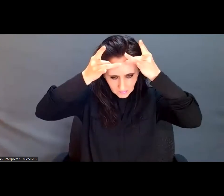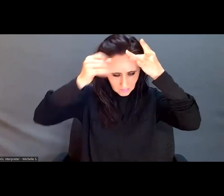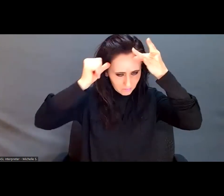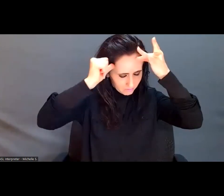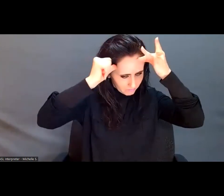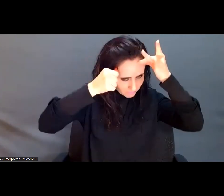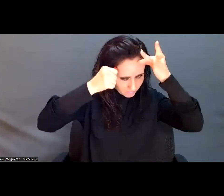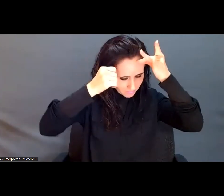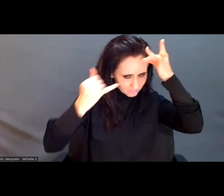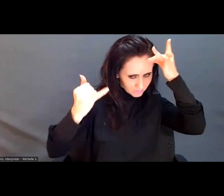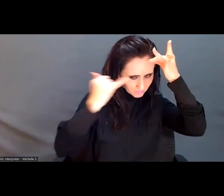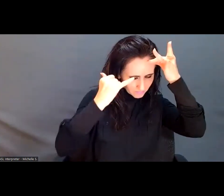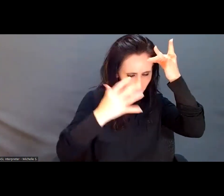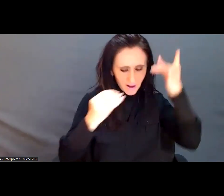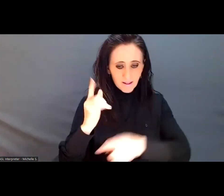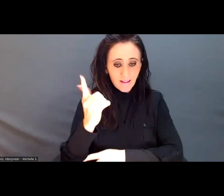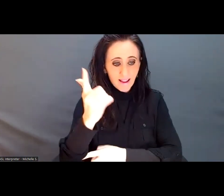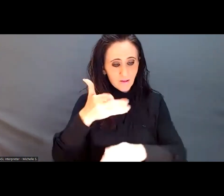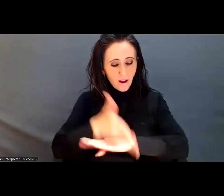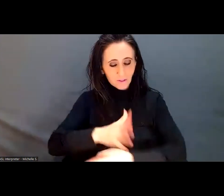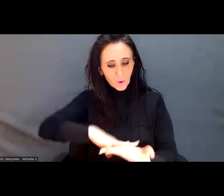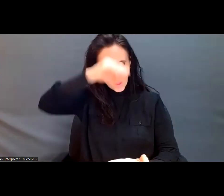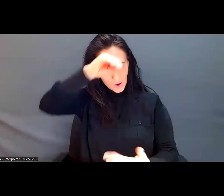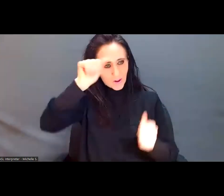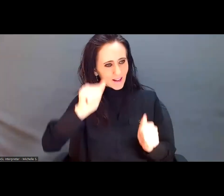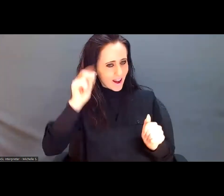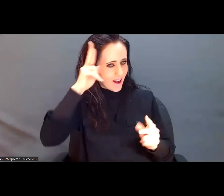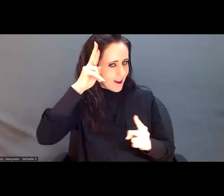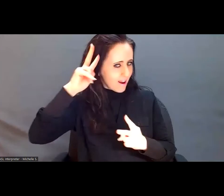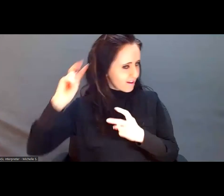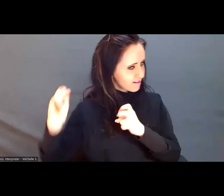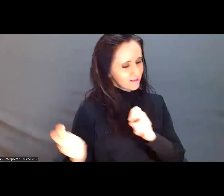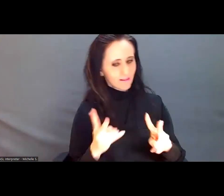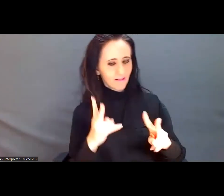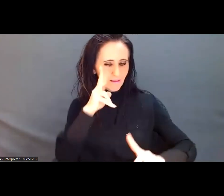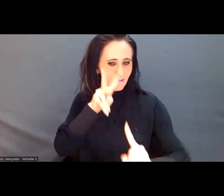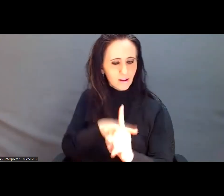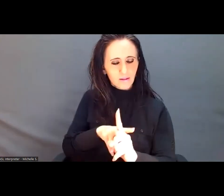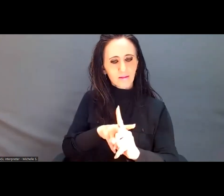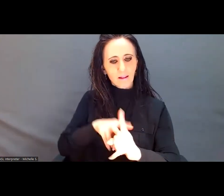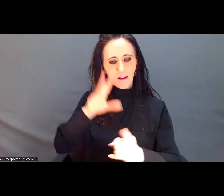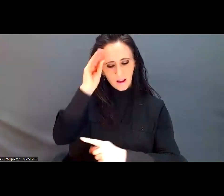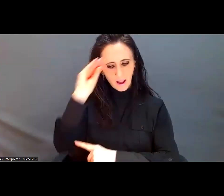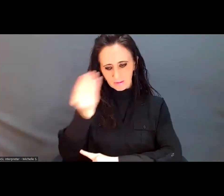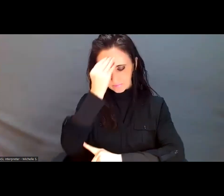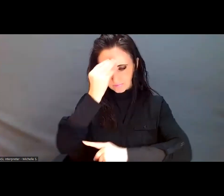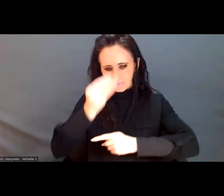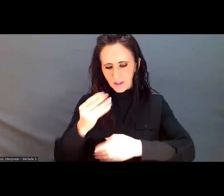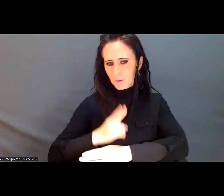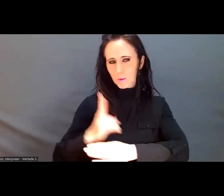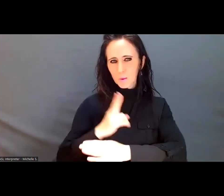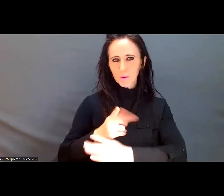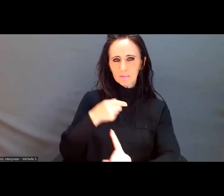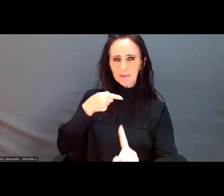inputted, so that we can use this information, whatever it might be, out in the field. Our presentation right now,